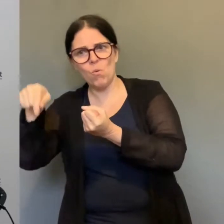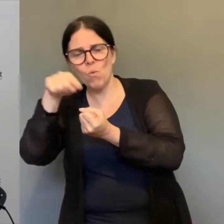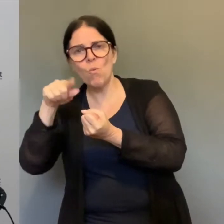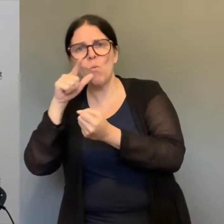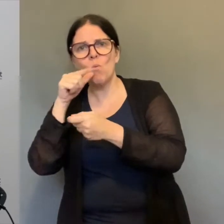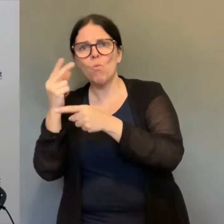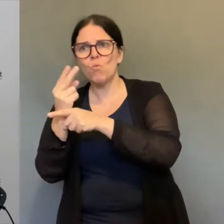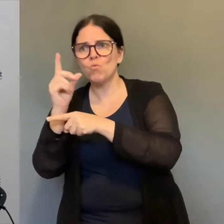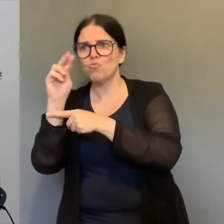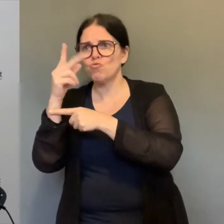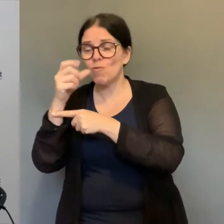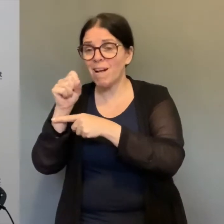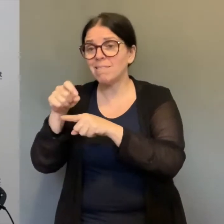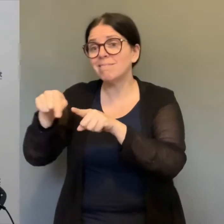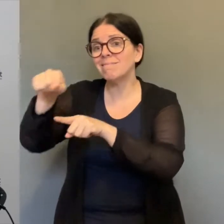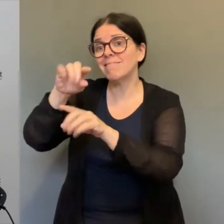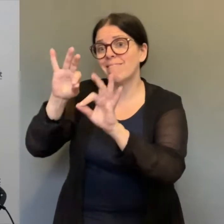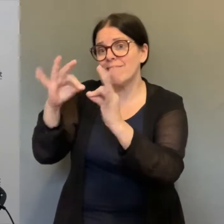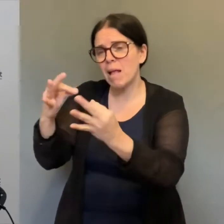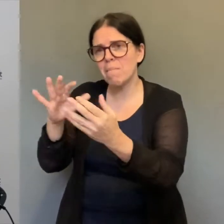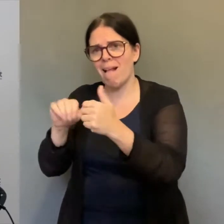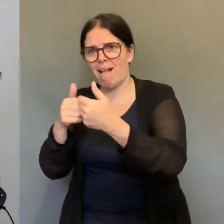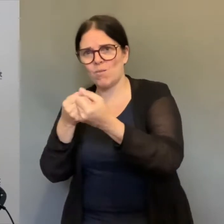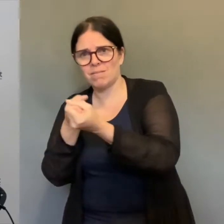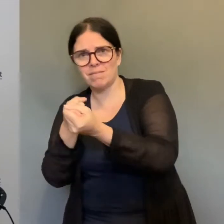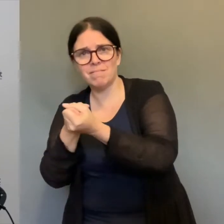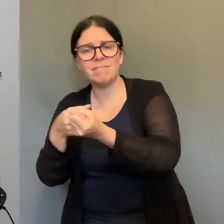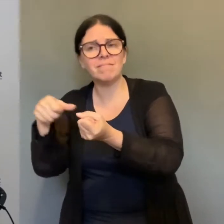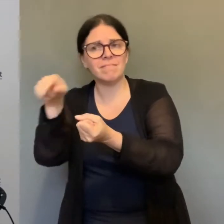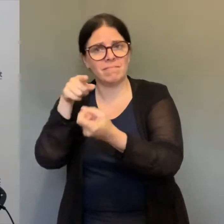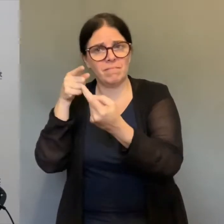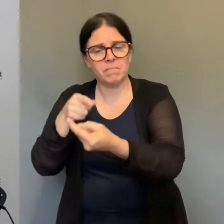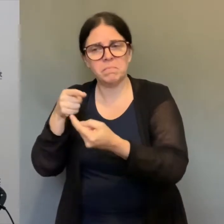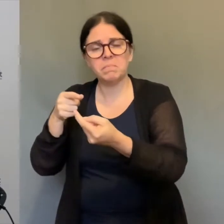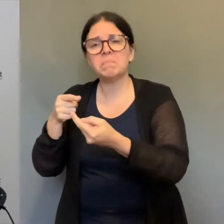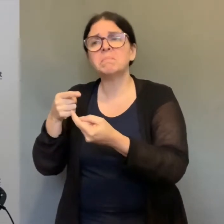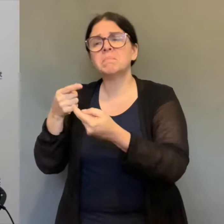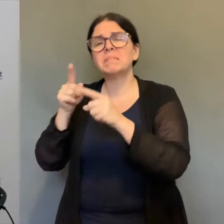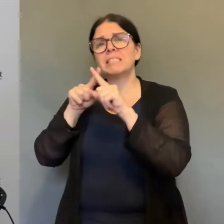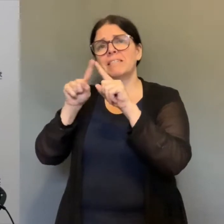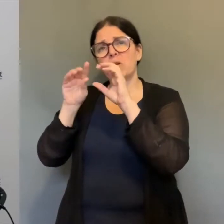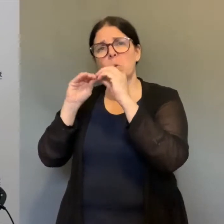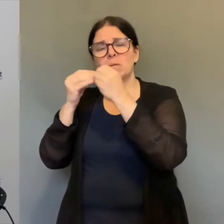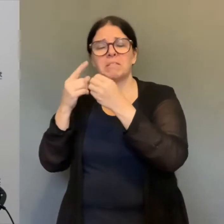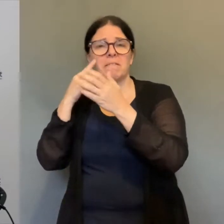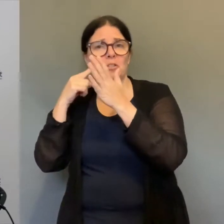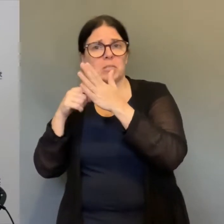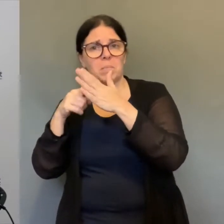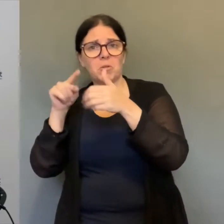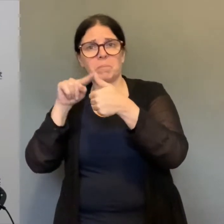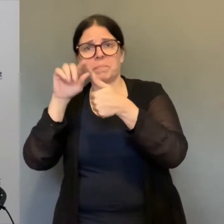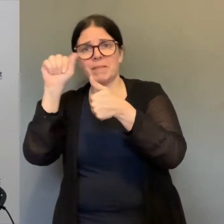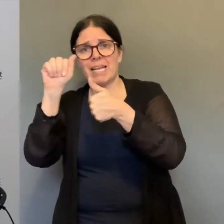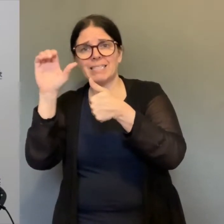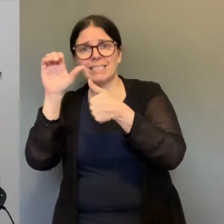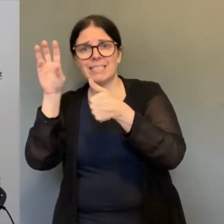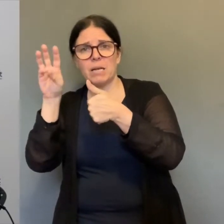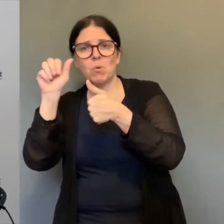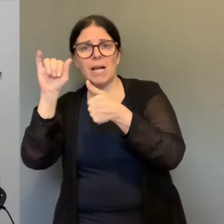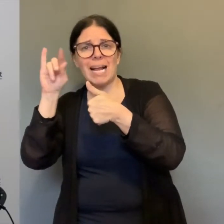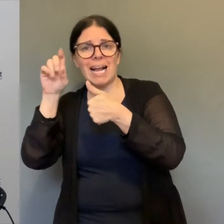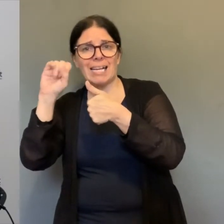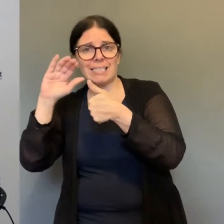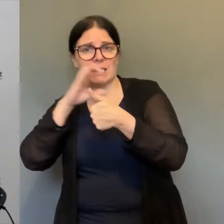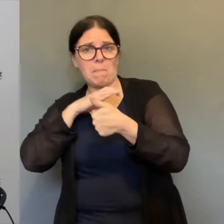on harm reduction equipment, medication, assisted therapies, and counseling have what they need in